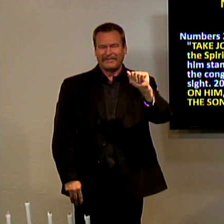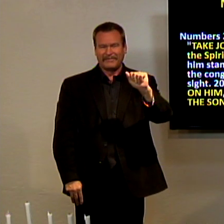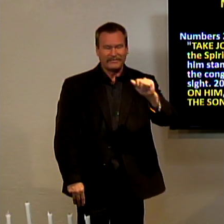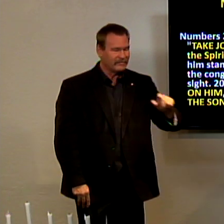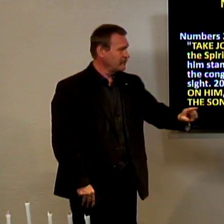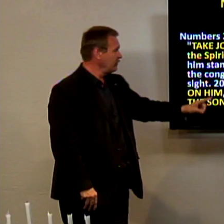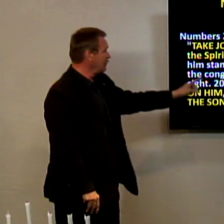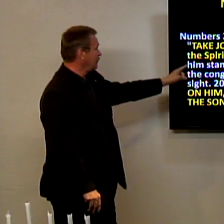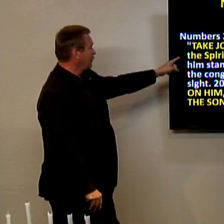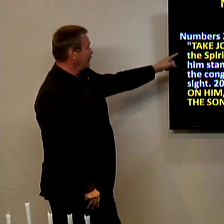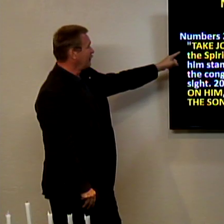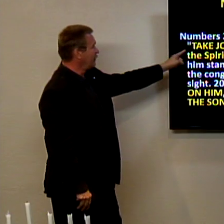son of Nun,